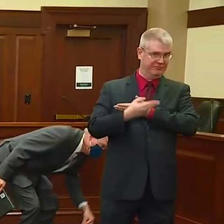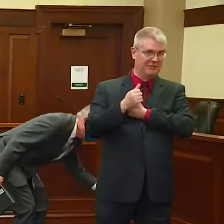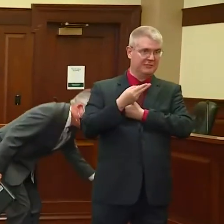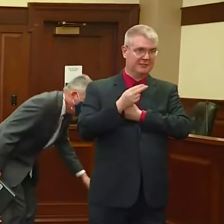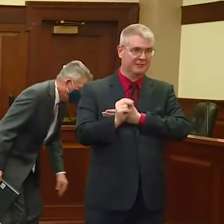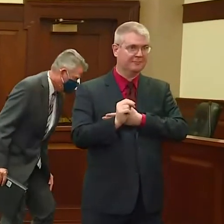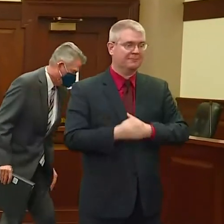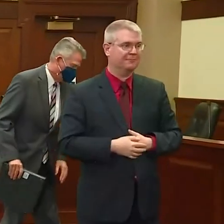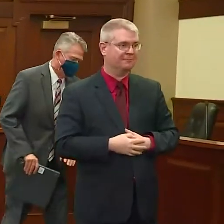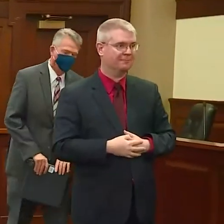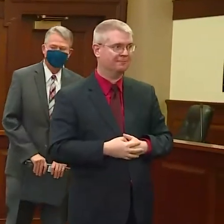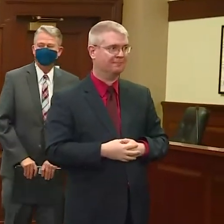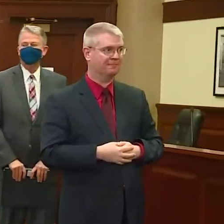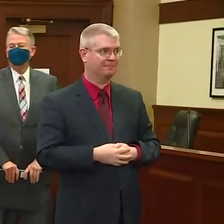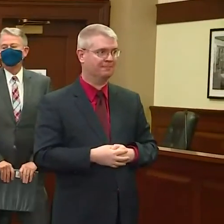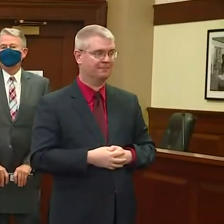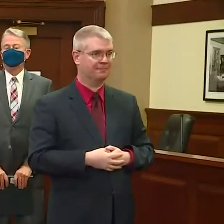Thank you.